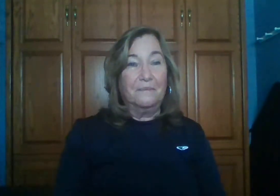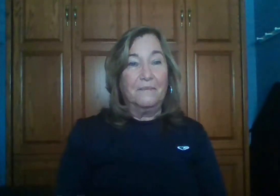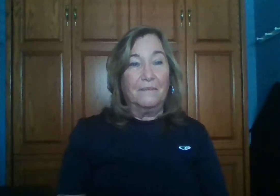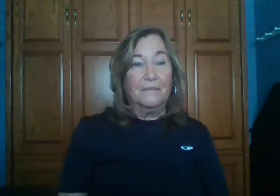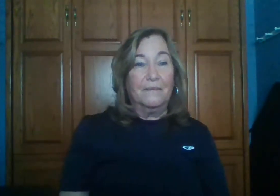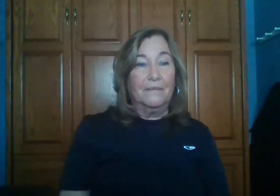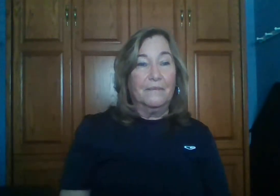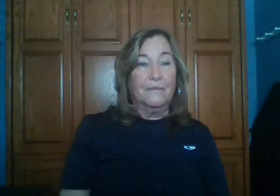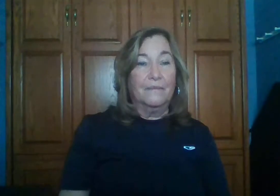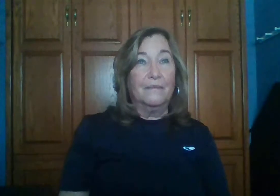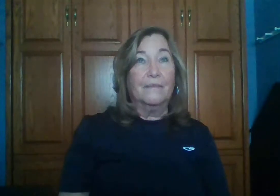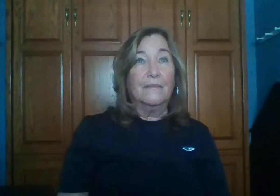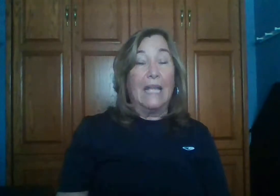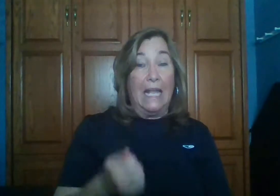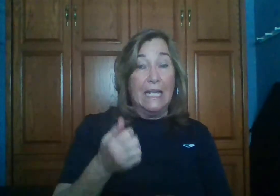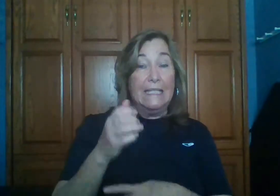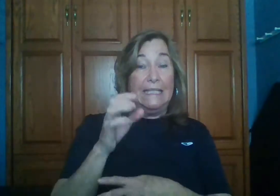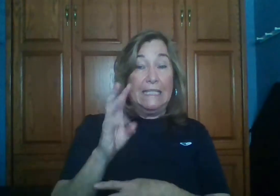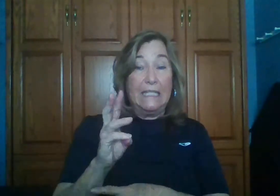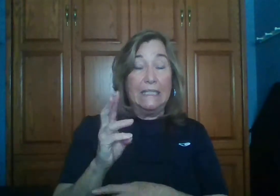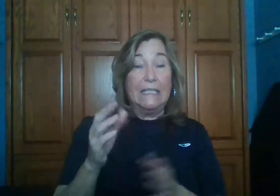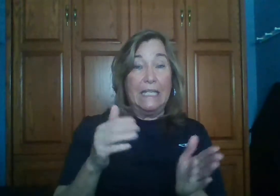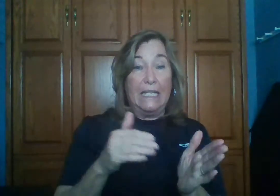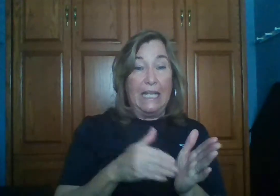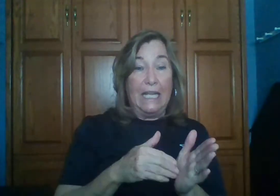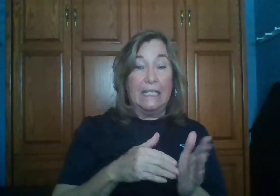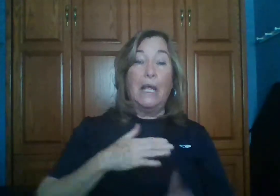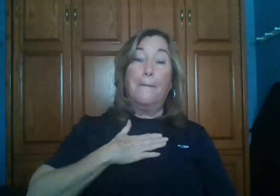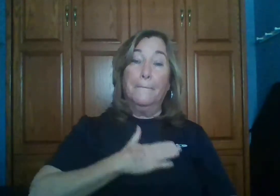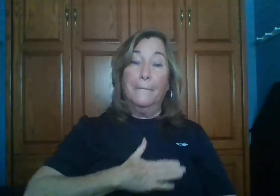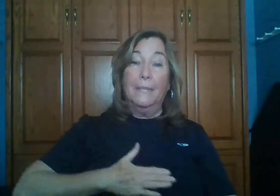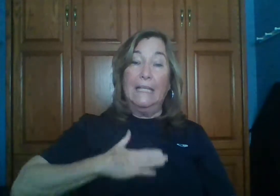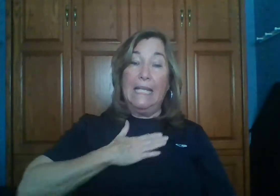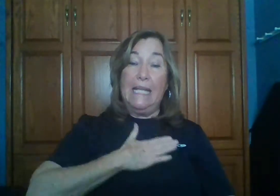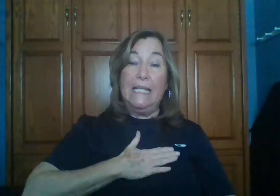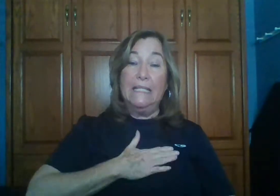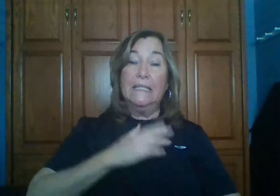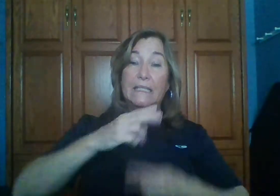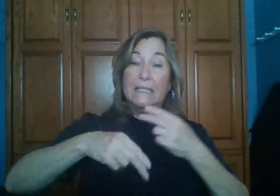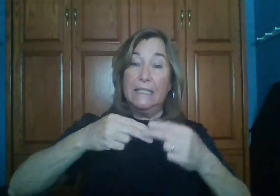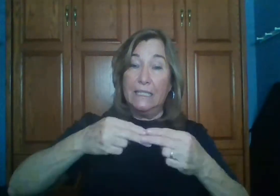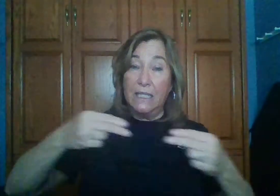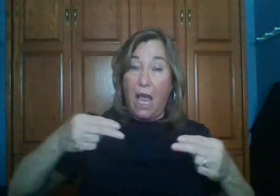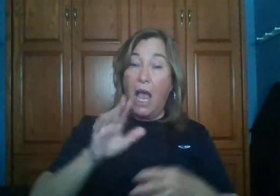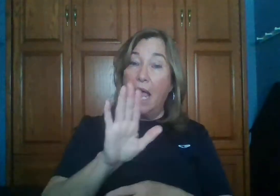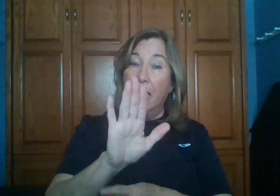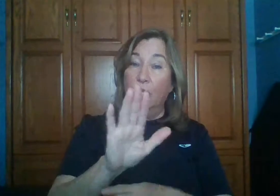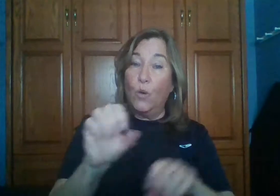16 again. Please tie your shoes now.